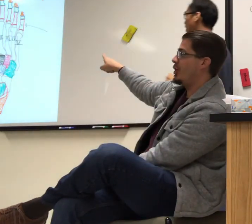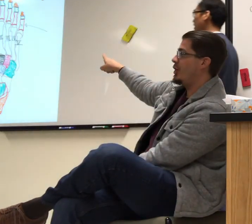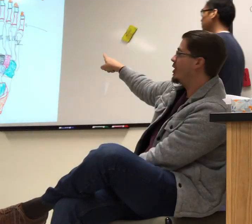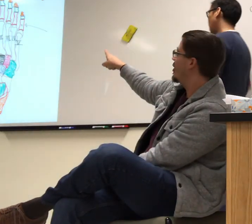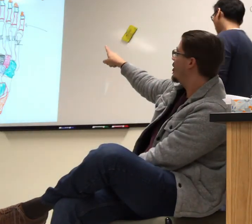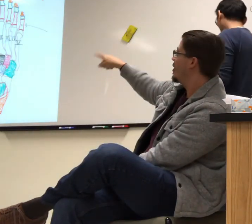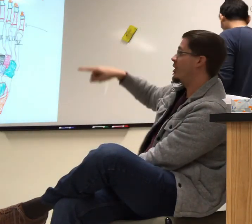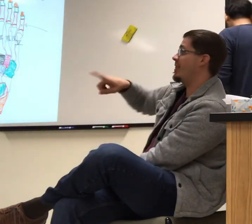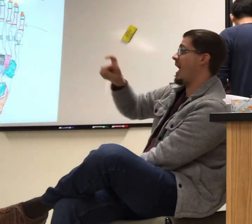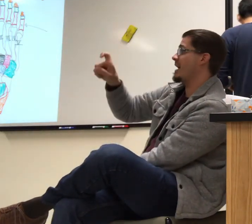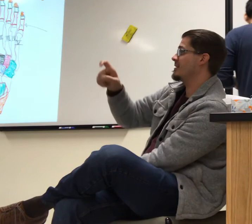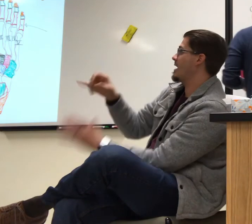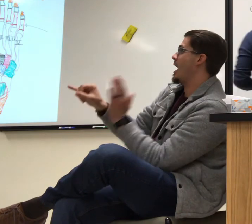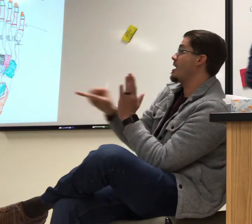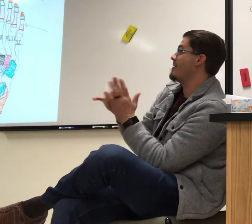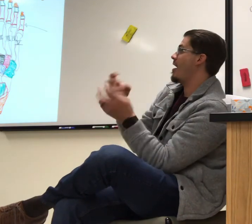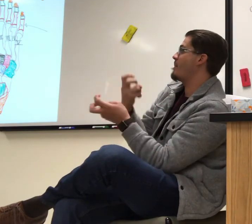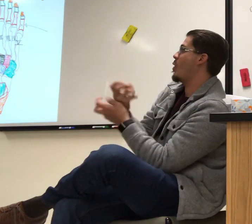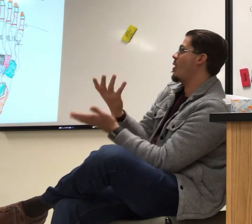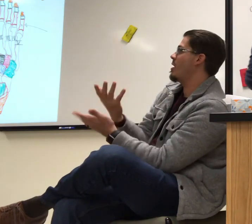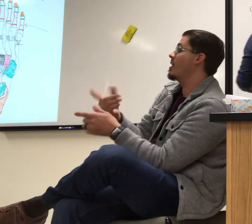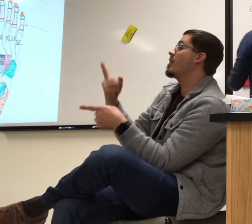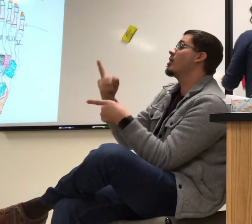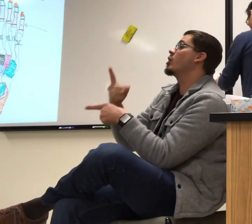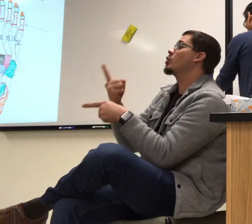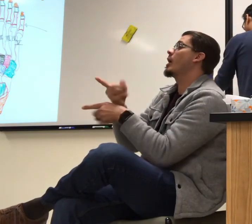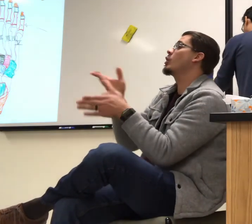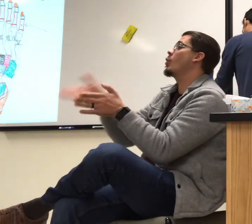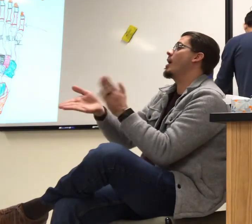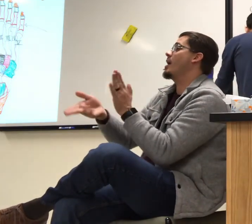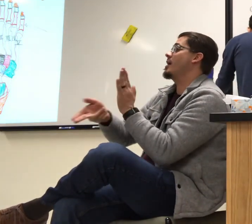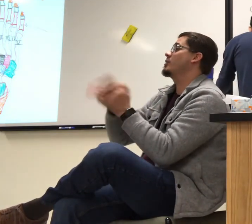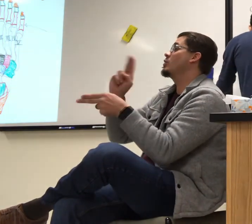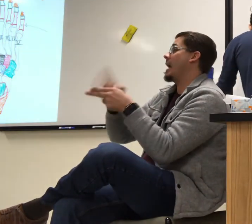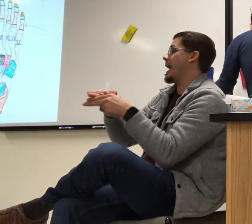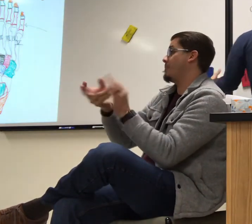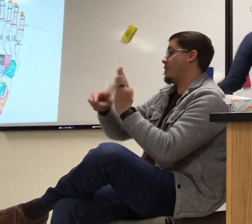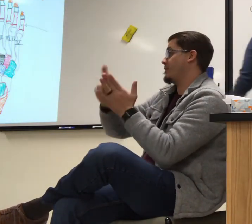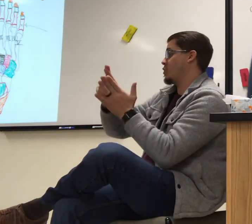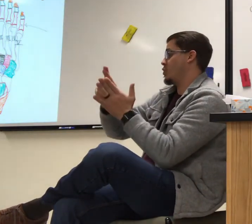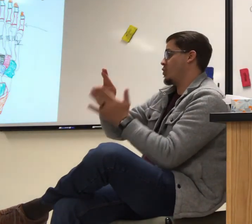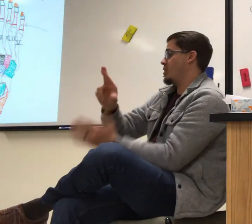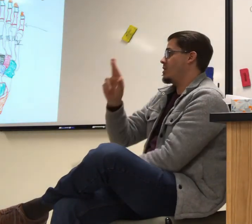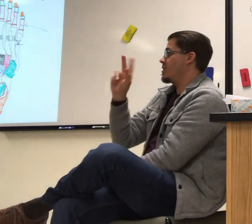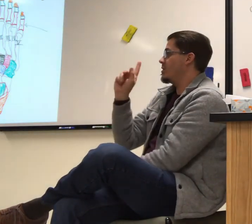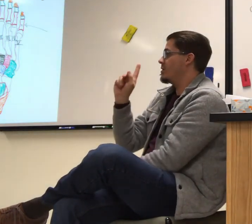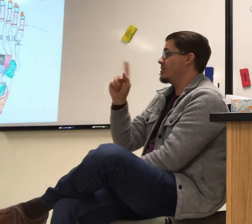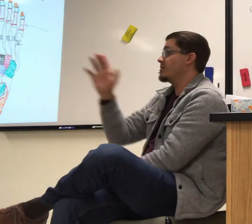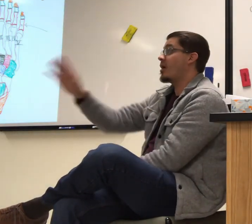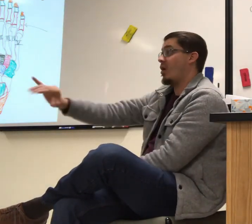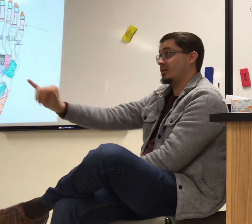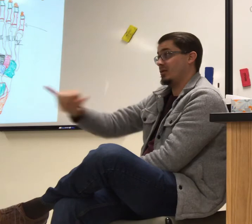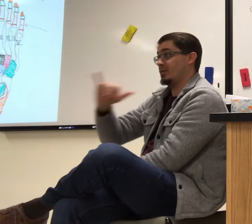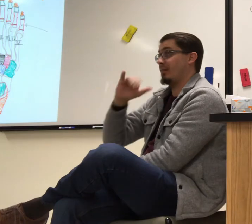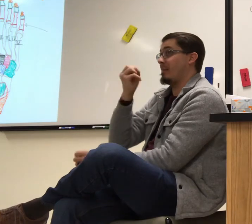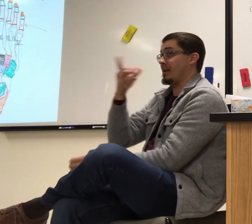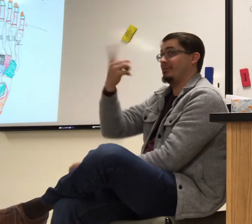And I say identify bone. The correct way to name it, just to review that, this is also missed on the practical.